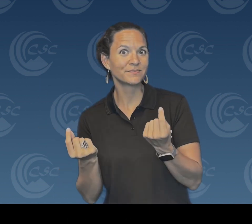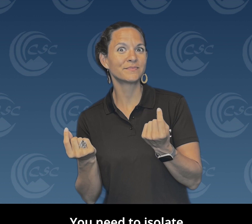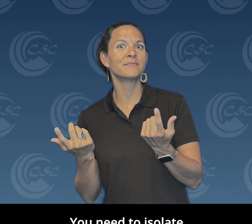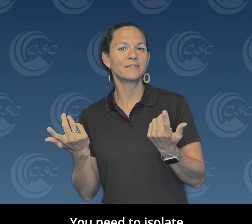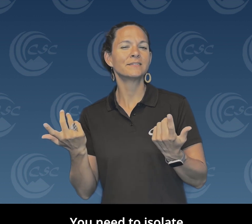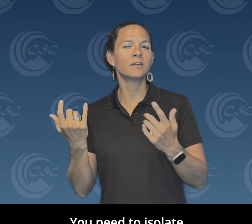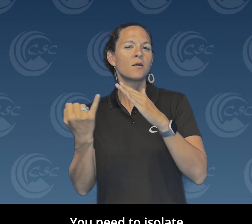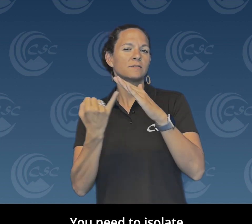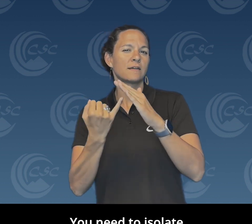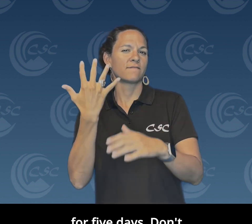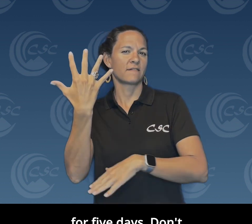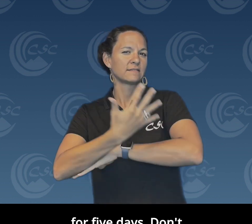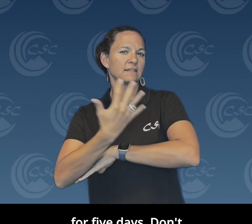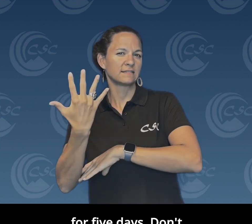you need to isolate for 5 days.